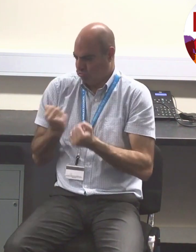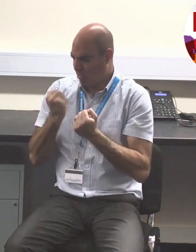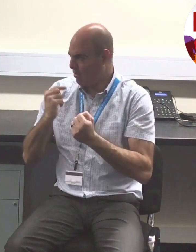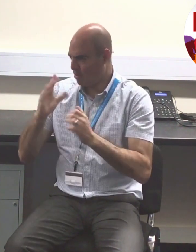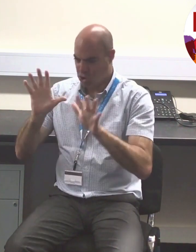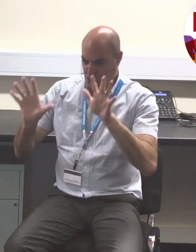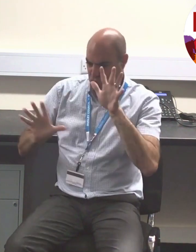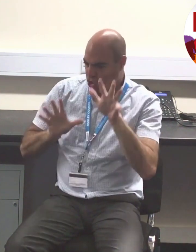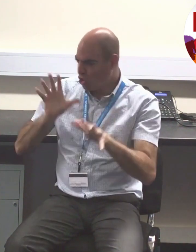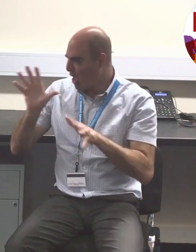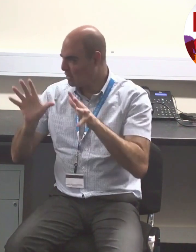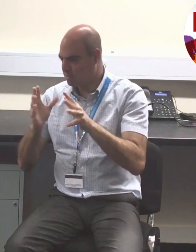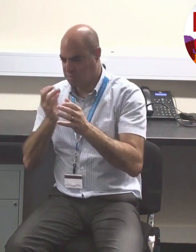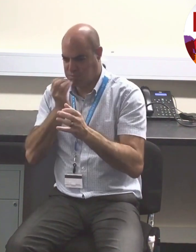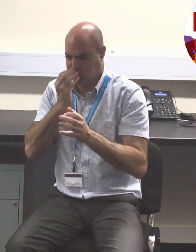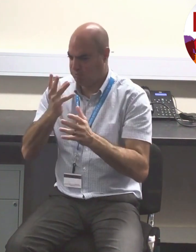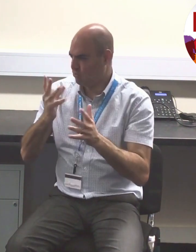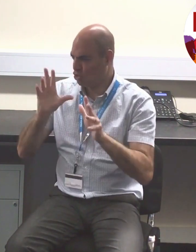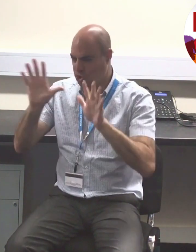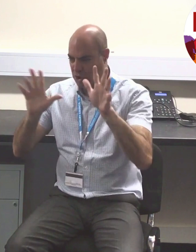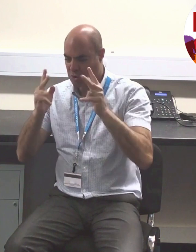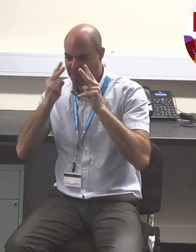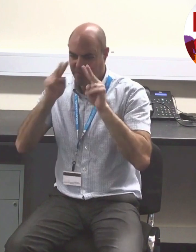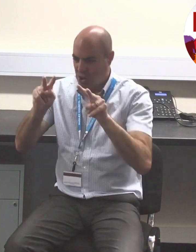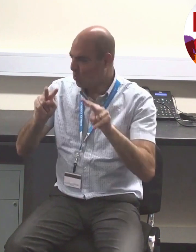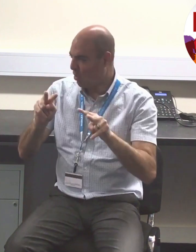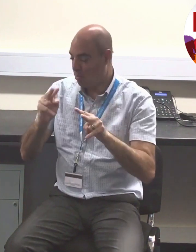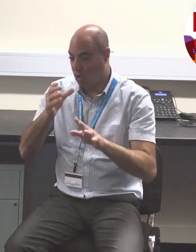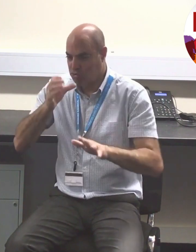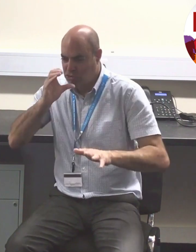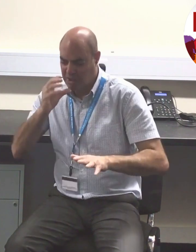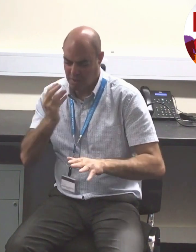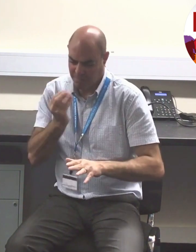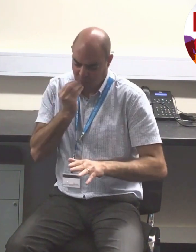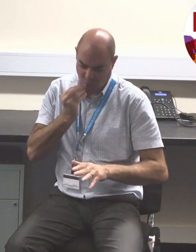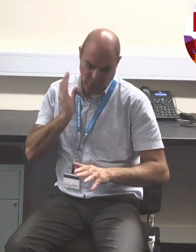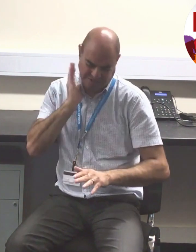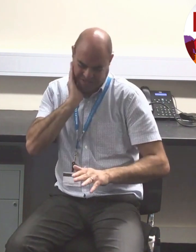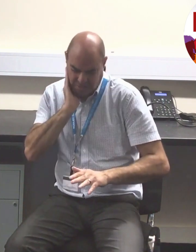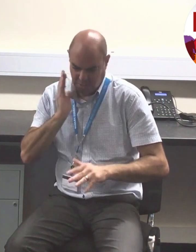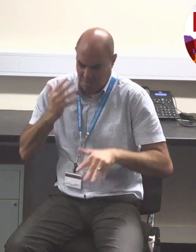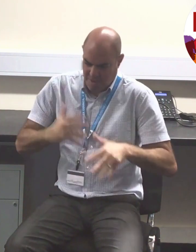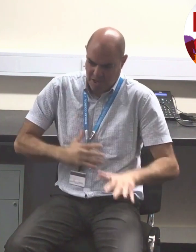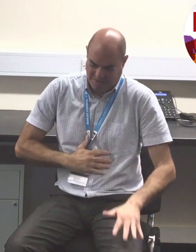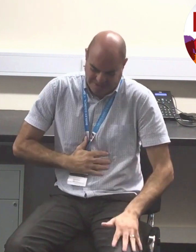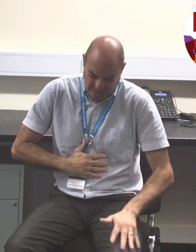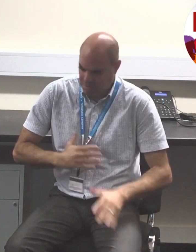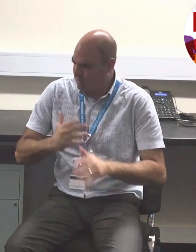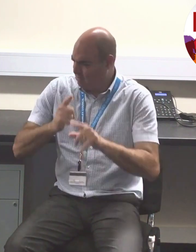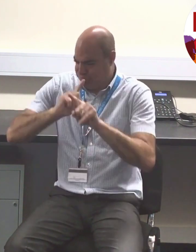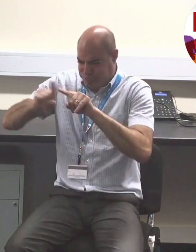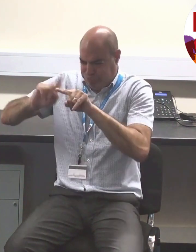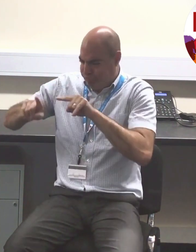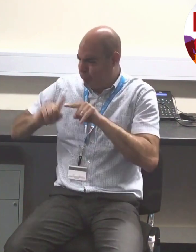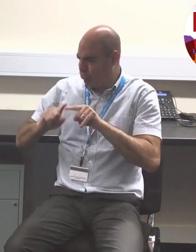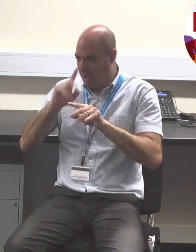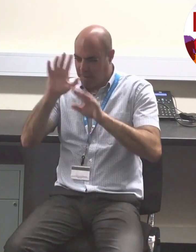Deaf people are extremely strong on visual gestures communication, so they'll show things like drink and eat and